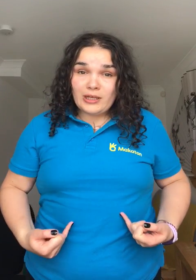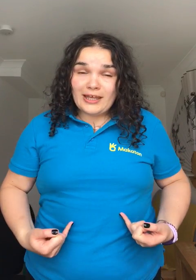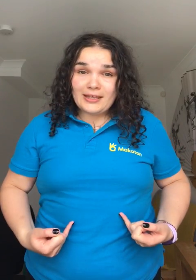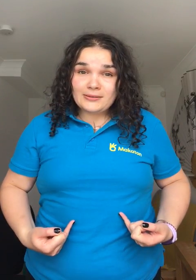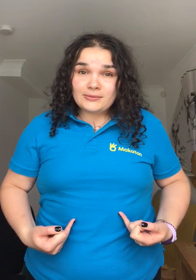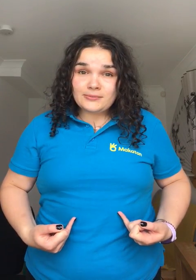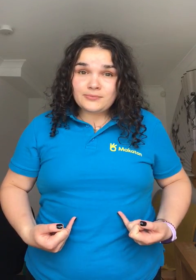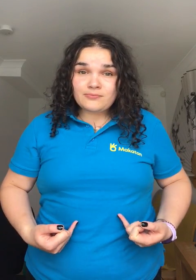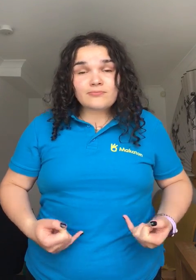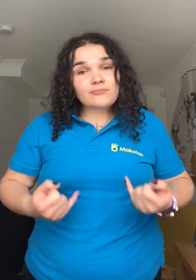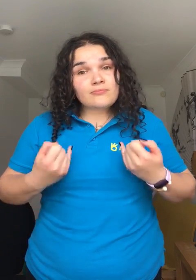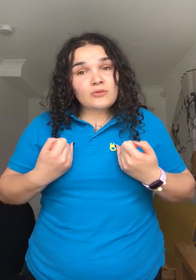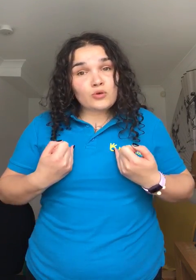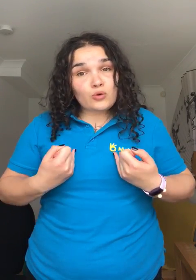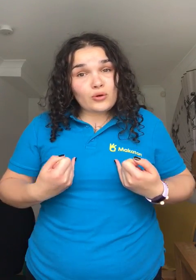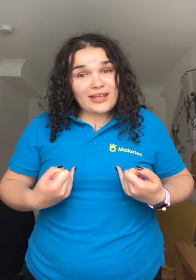Poorly or ill.